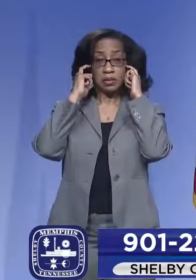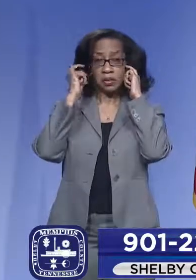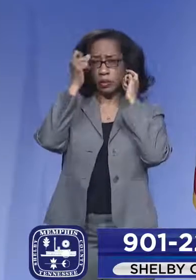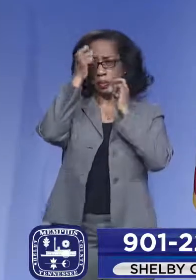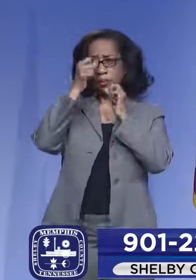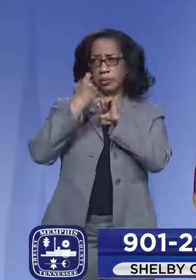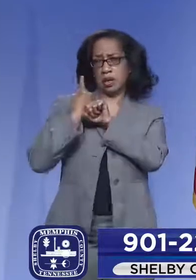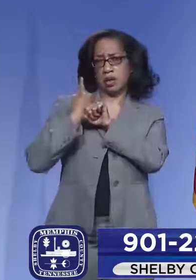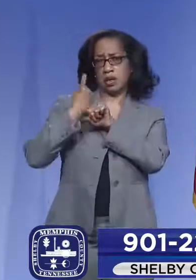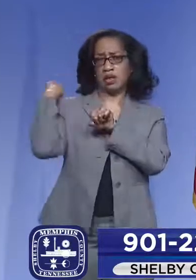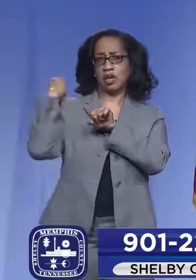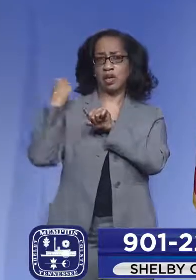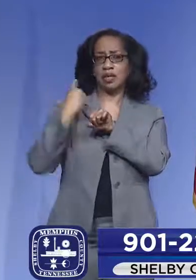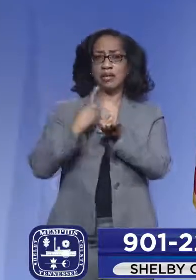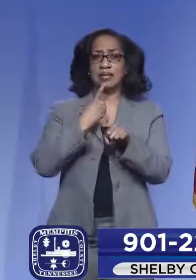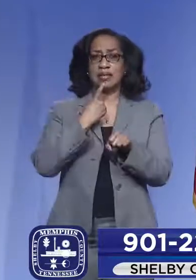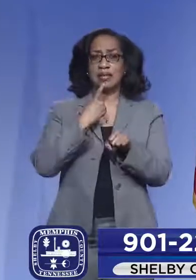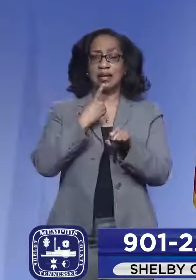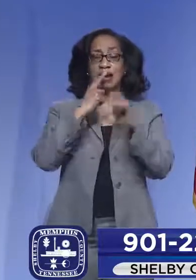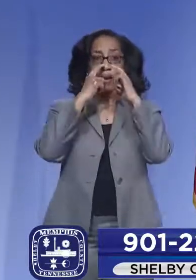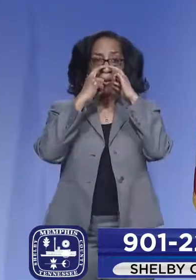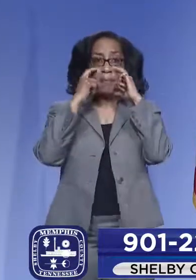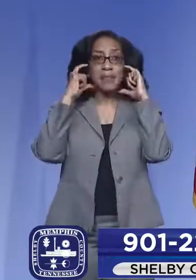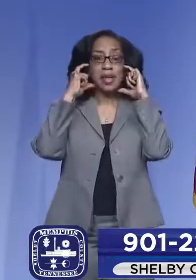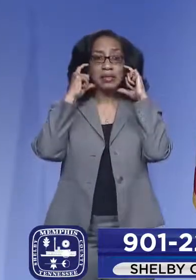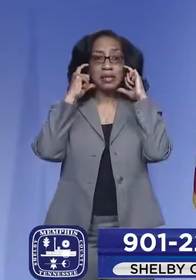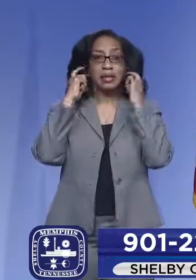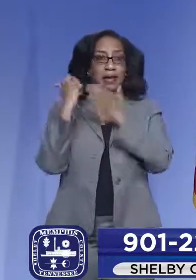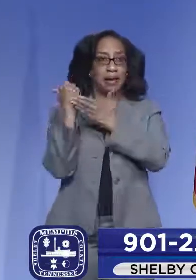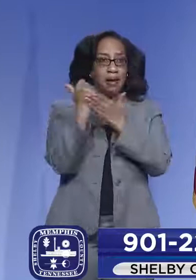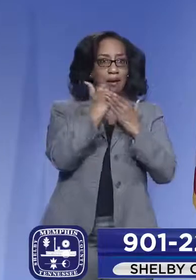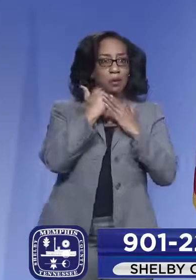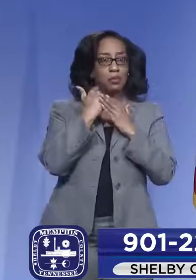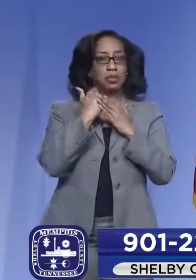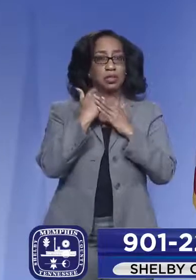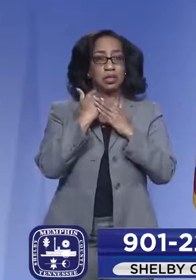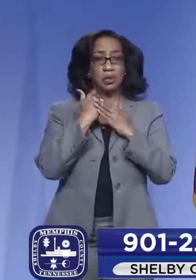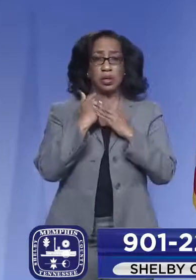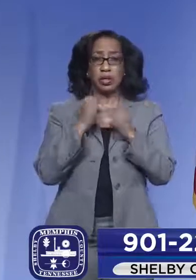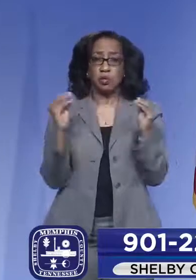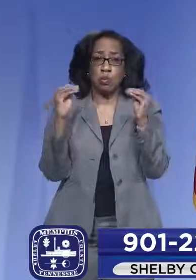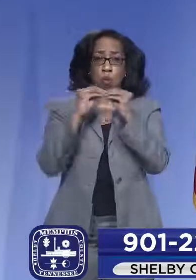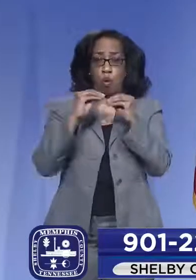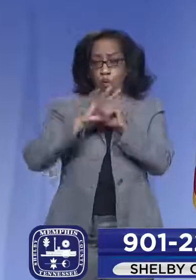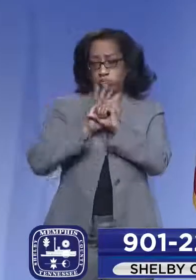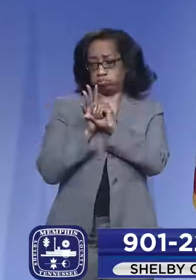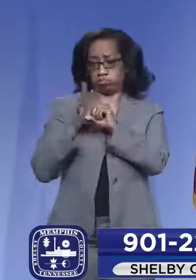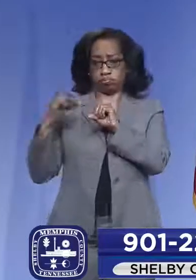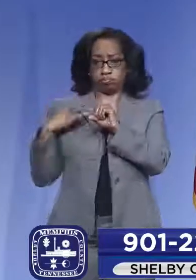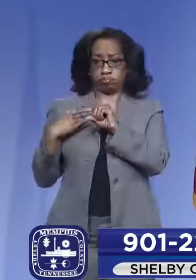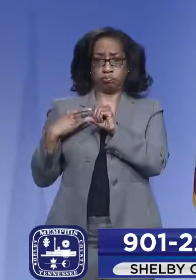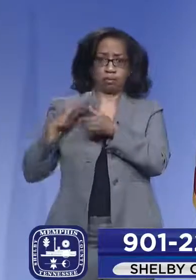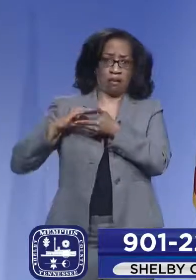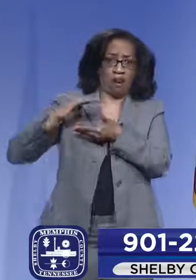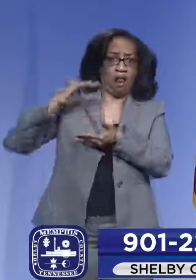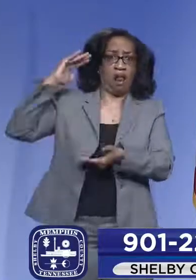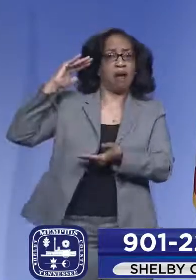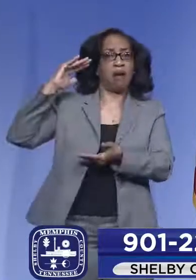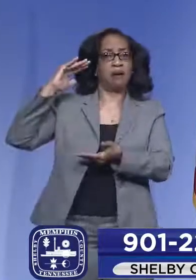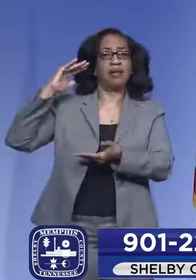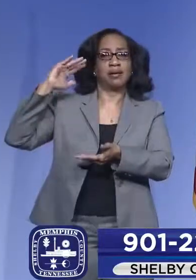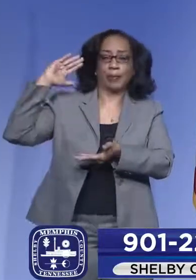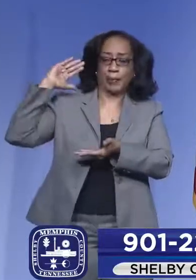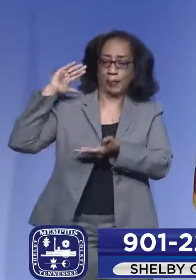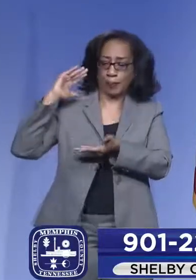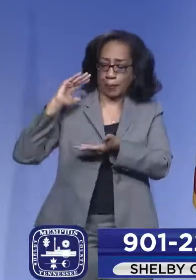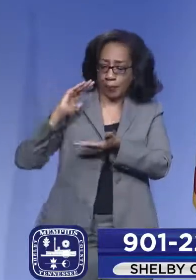ago, it was the masking that got us through the surge and got us out of the summer surge. So masks are very important, and